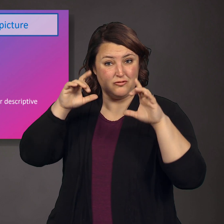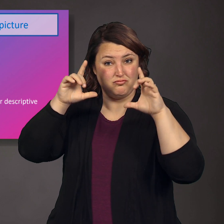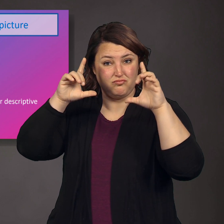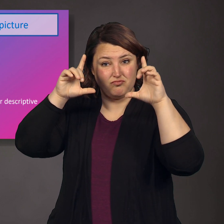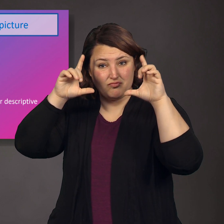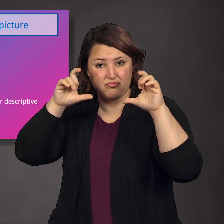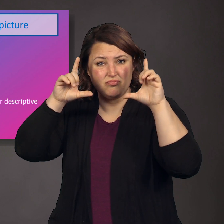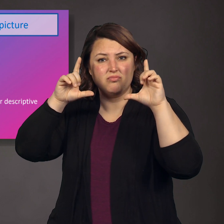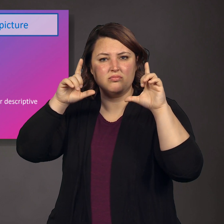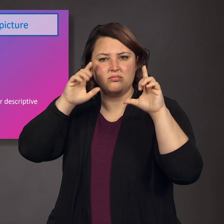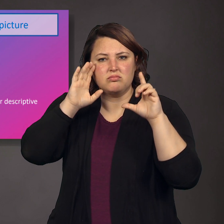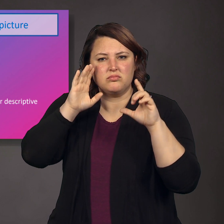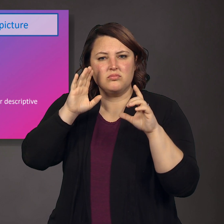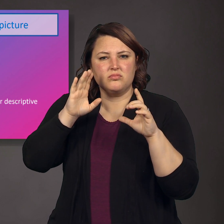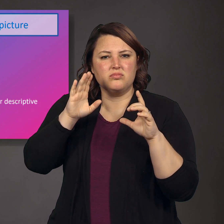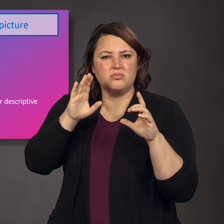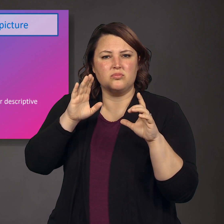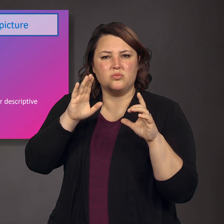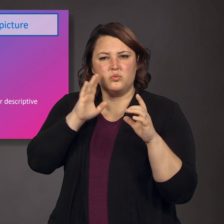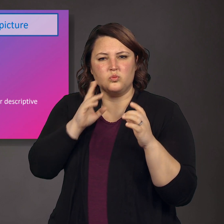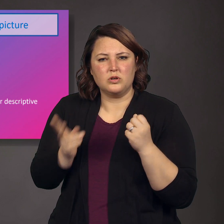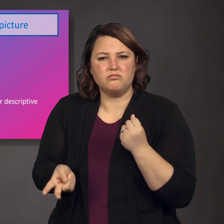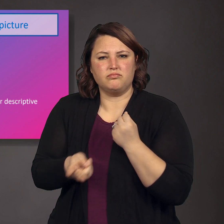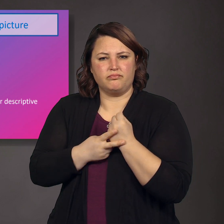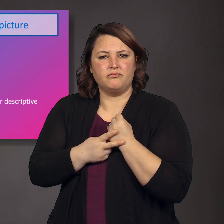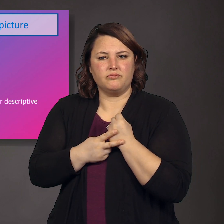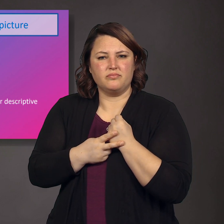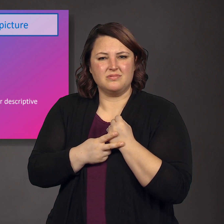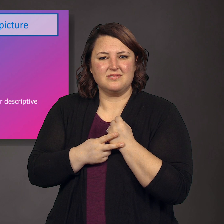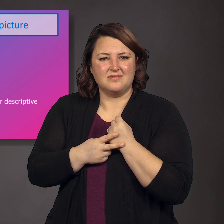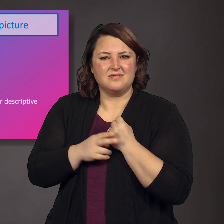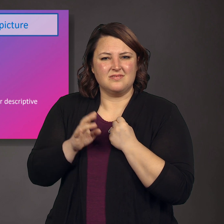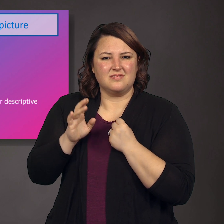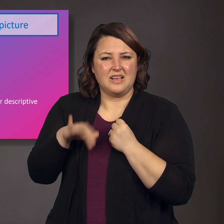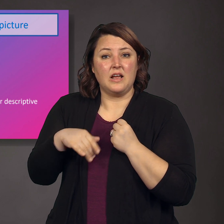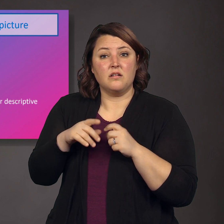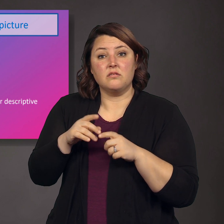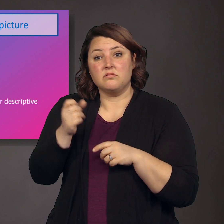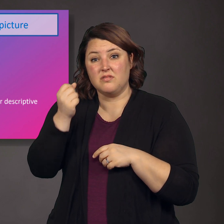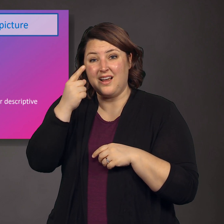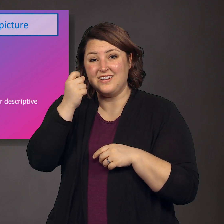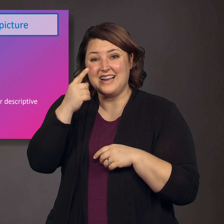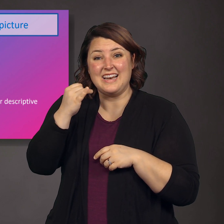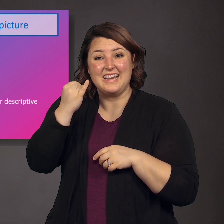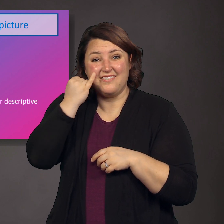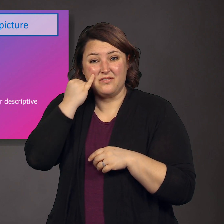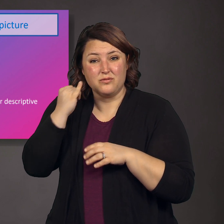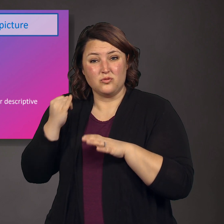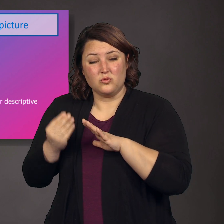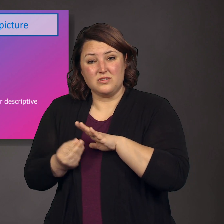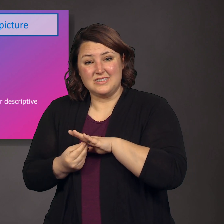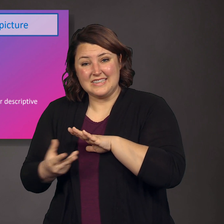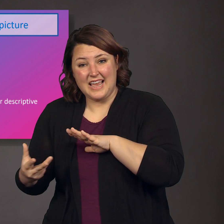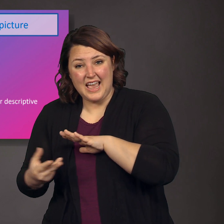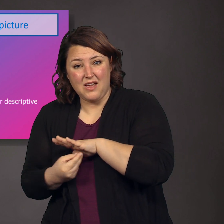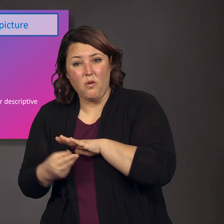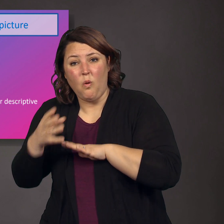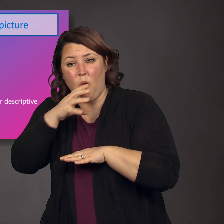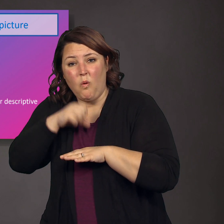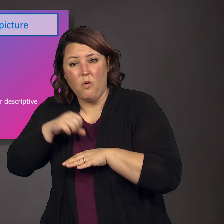to be fine. That's going to be what it represents. But if you scan an old physical photo, it's going to come up with the date that the